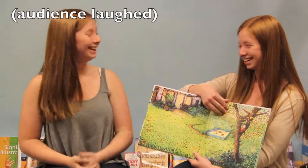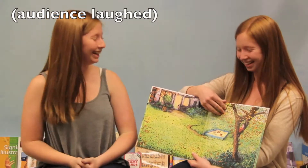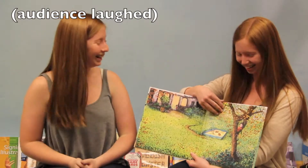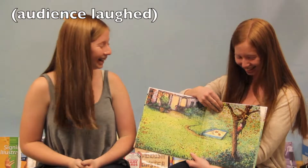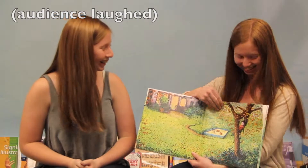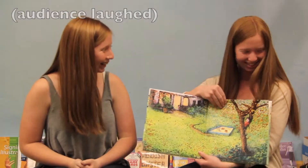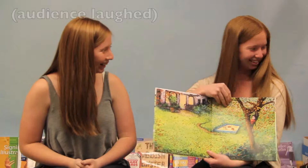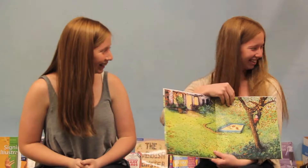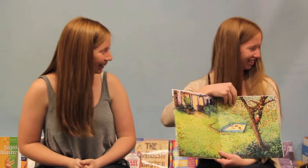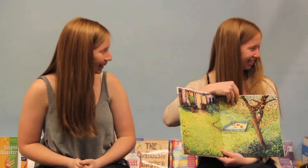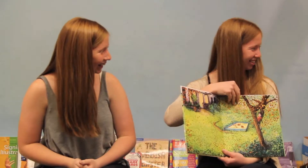yeah